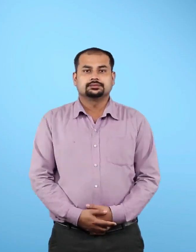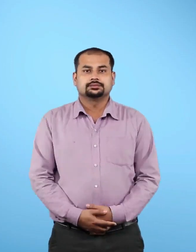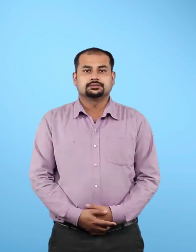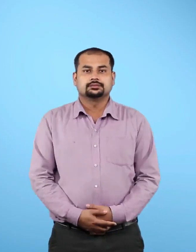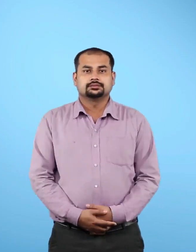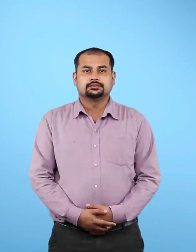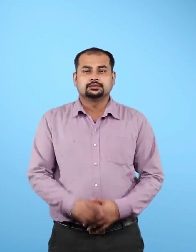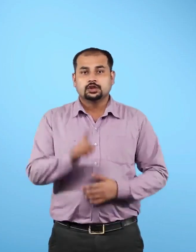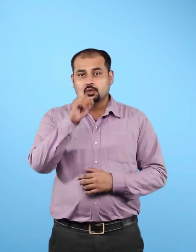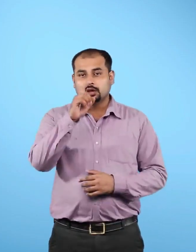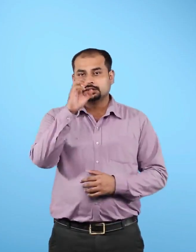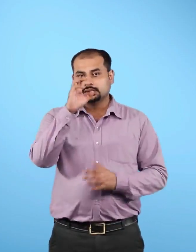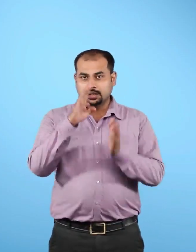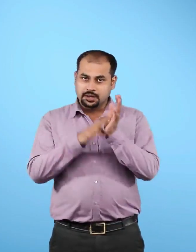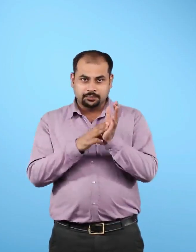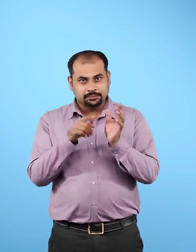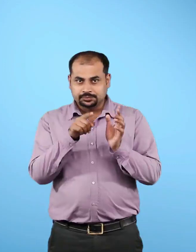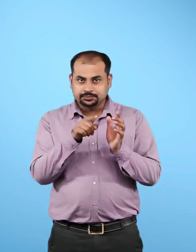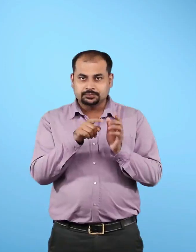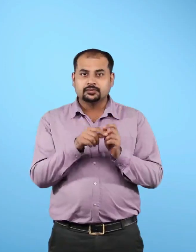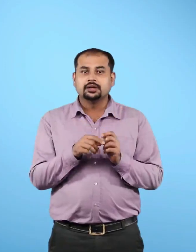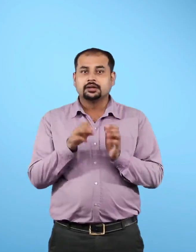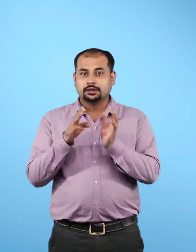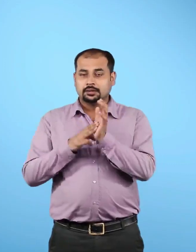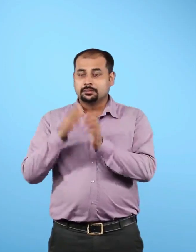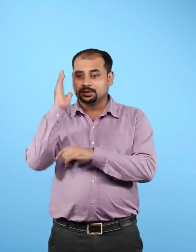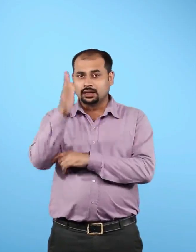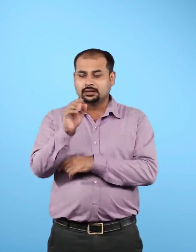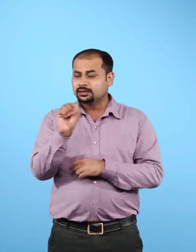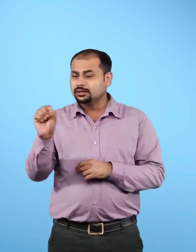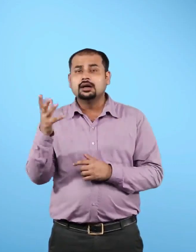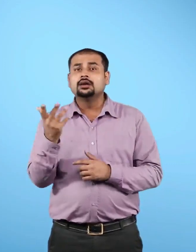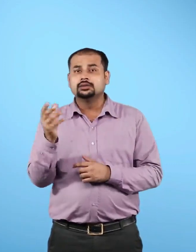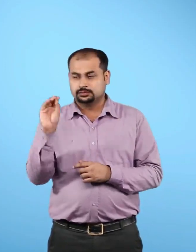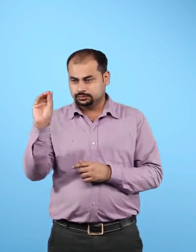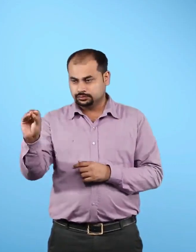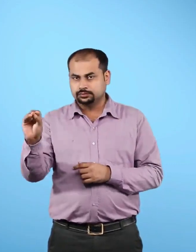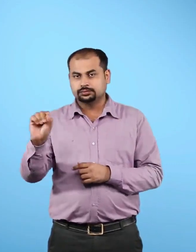We also write 1 centimeter as dash meters.